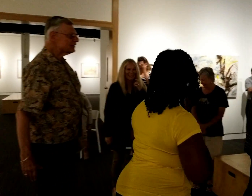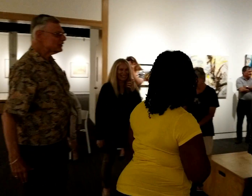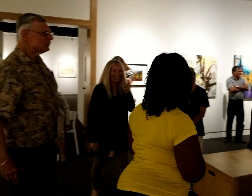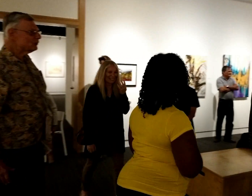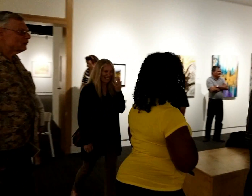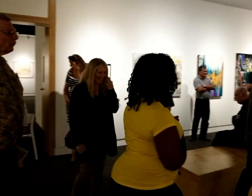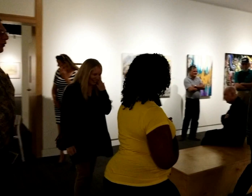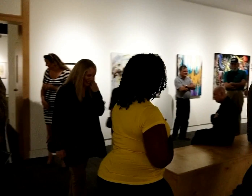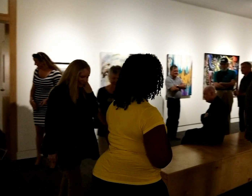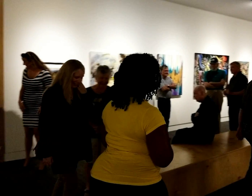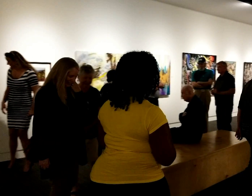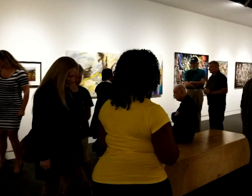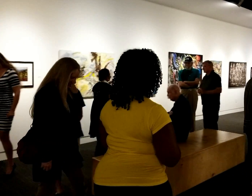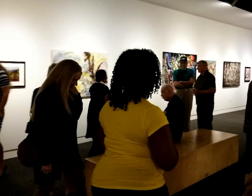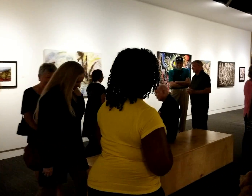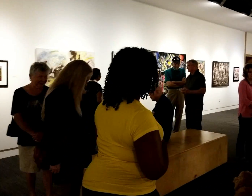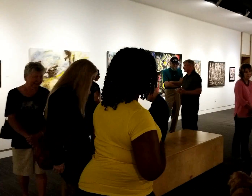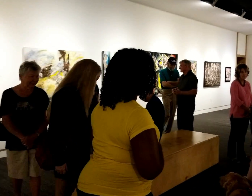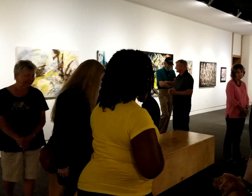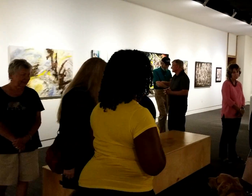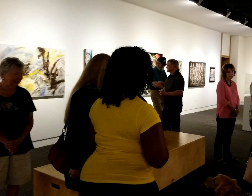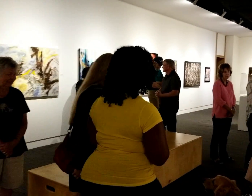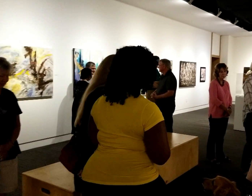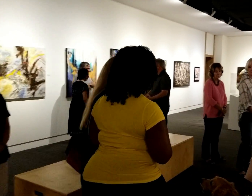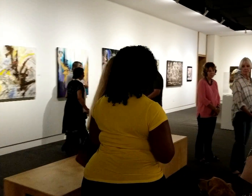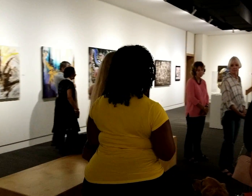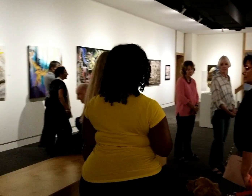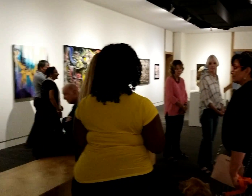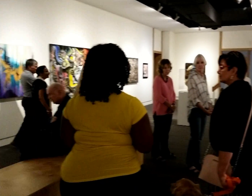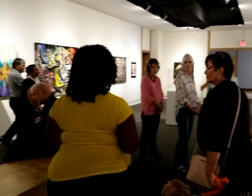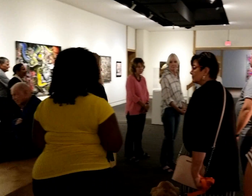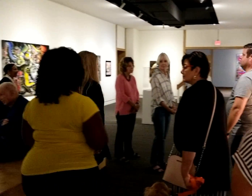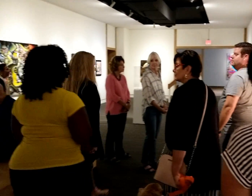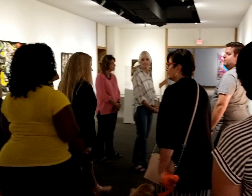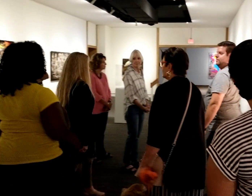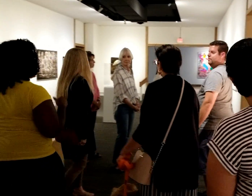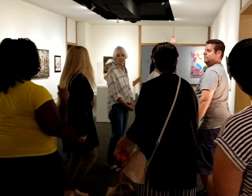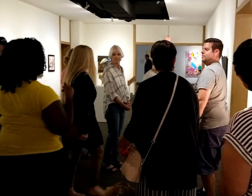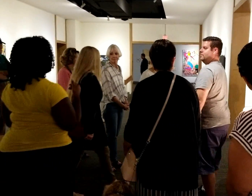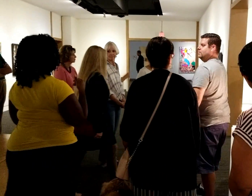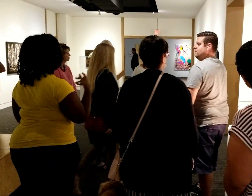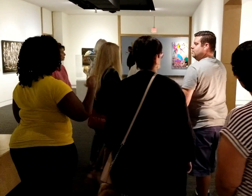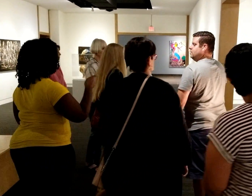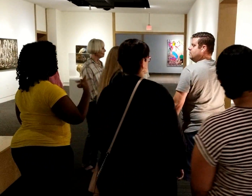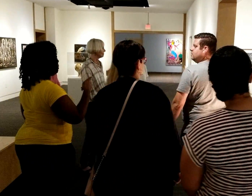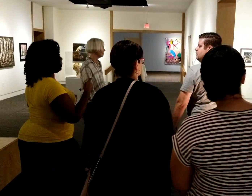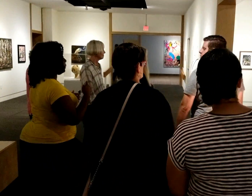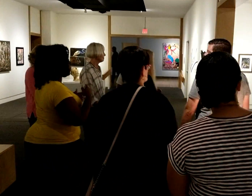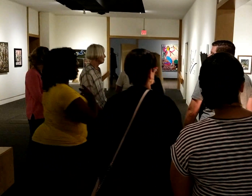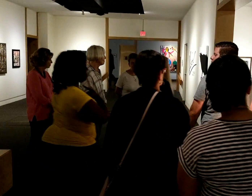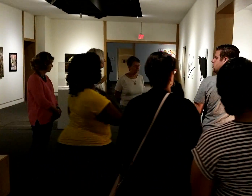So the award-winning piece is the one with the purple ribbon.